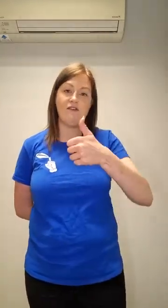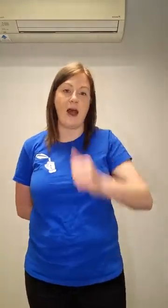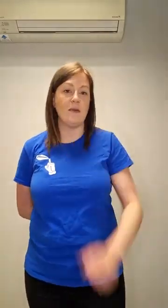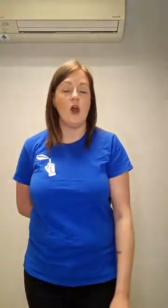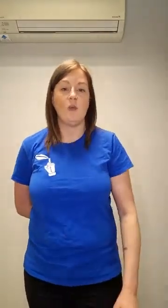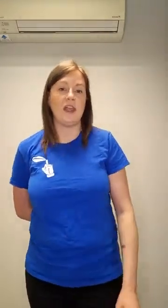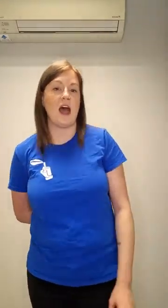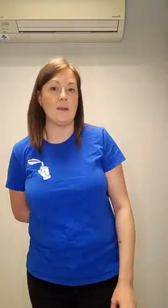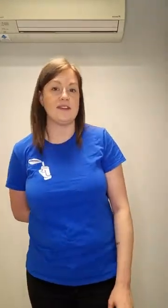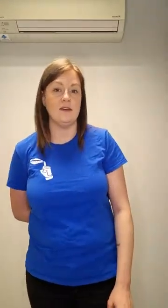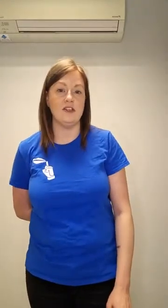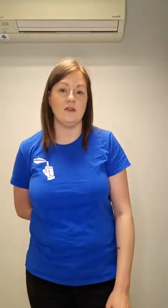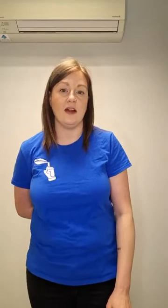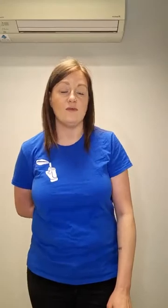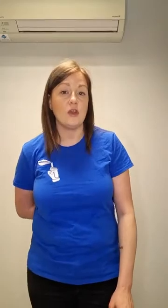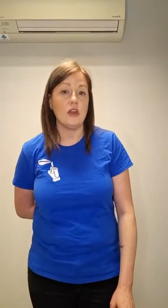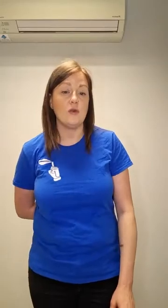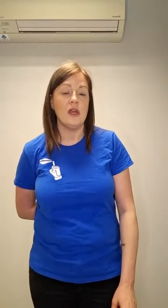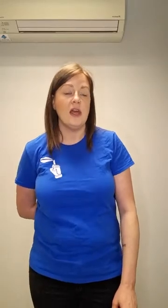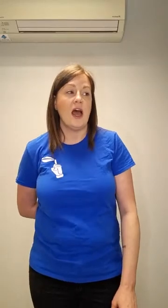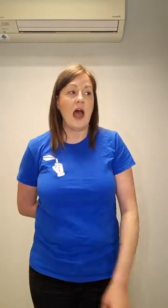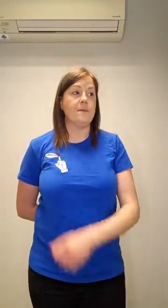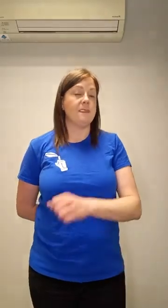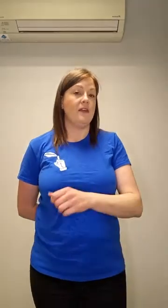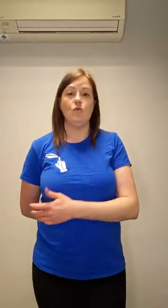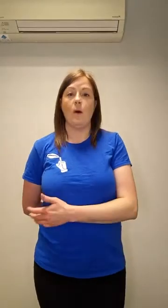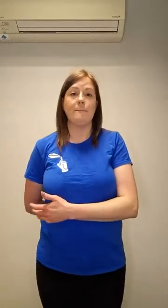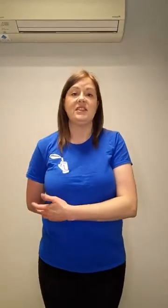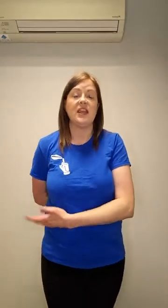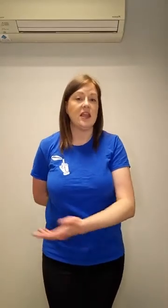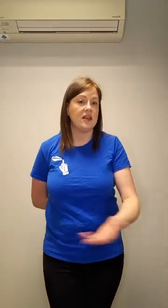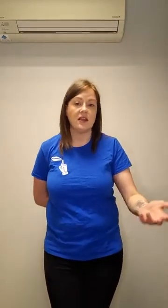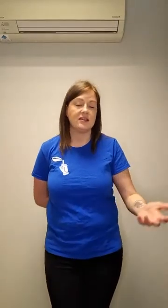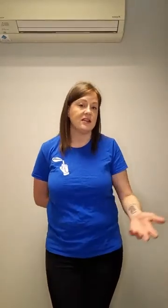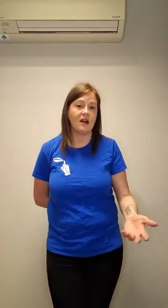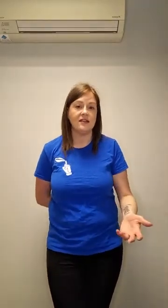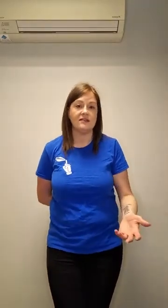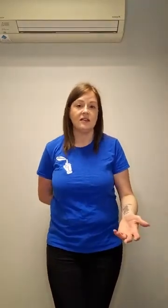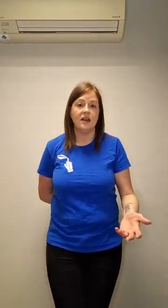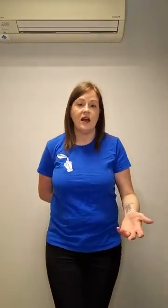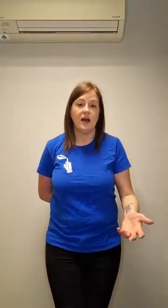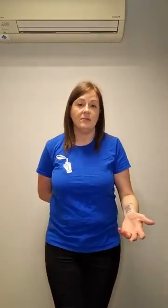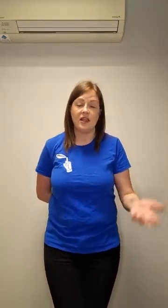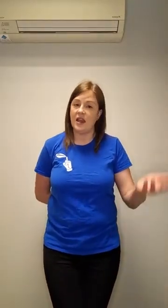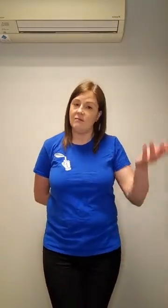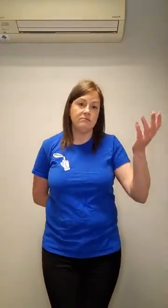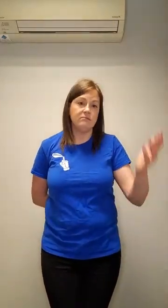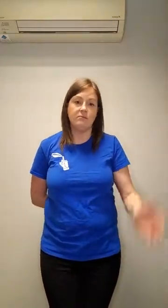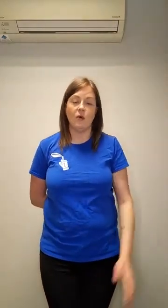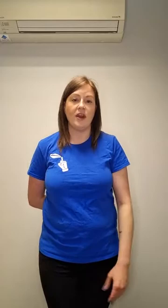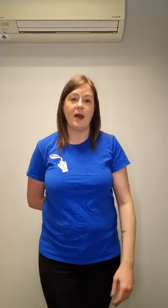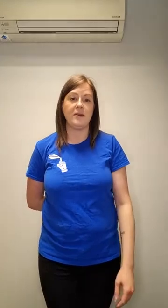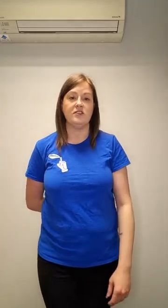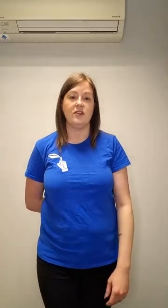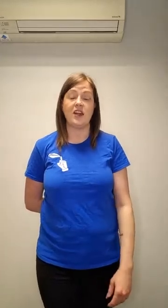fab, we can absolutely do that for you. If you want particular signs, again, more than happy to do that.